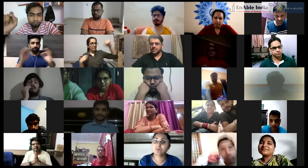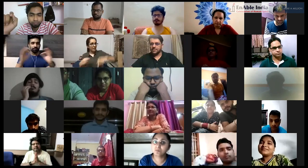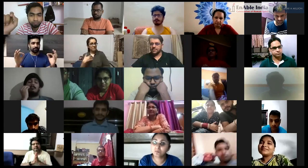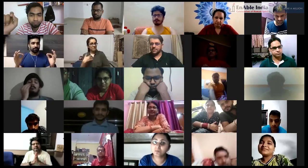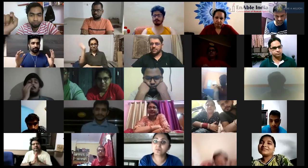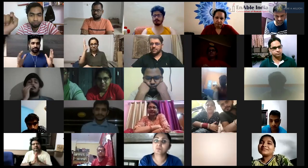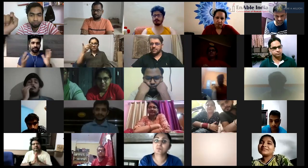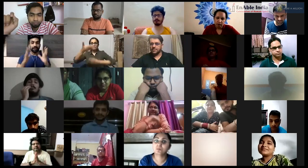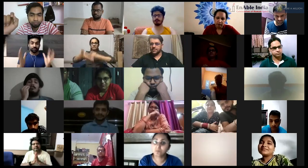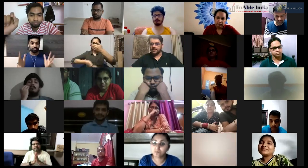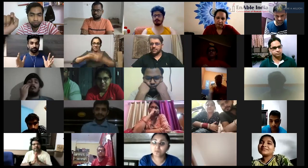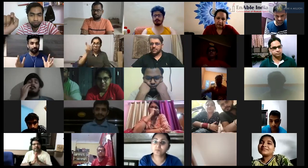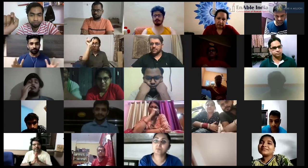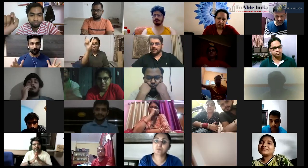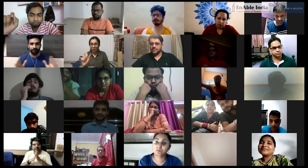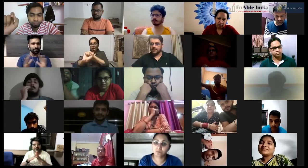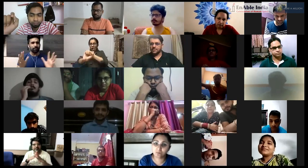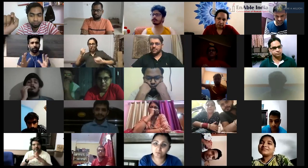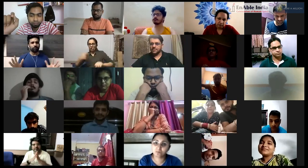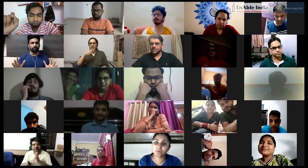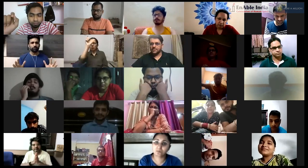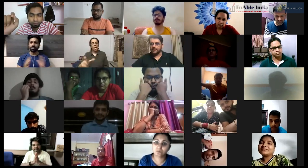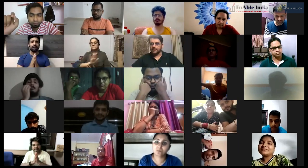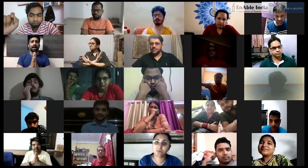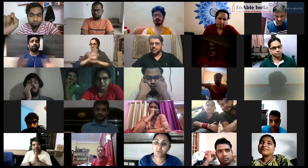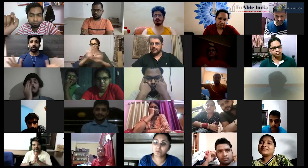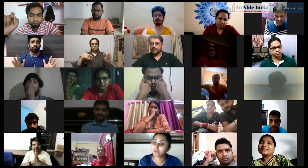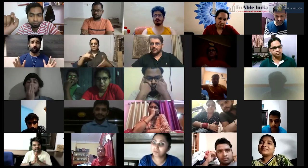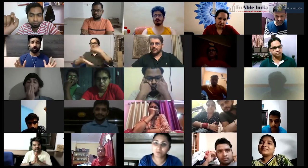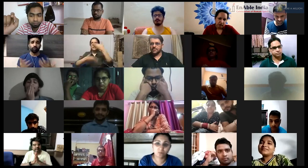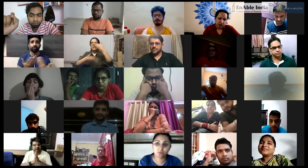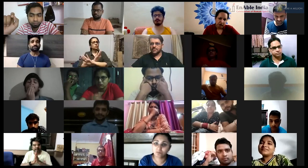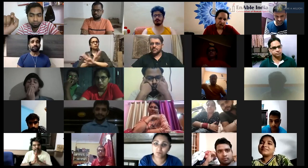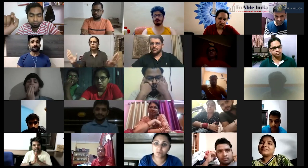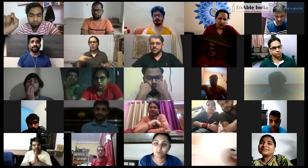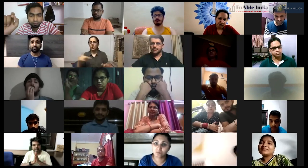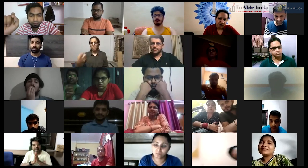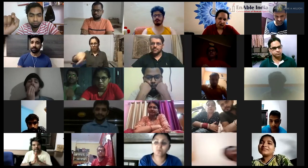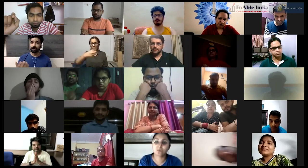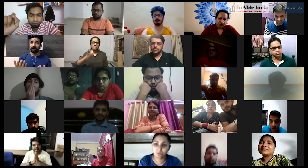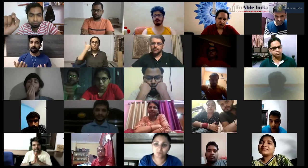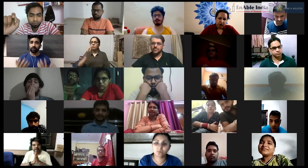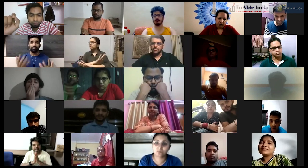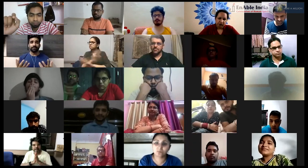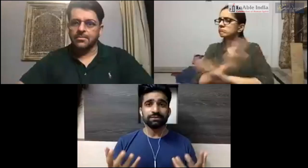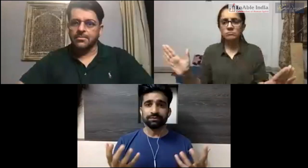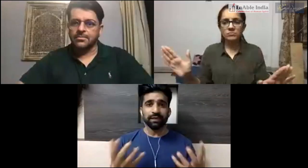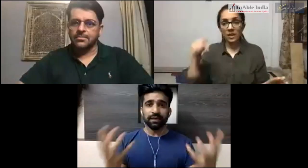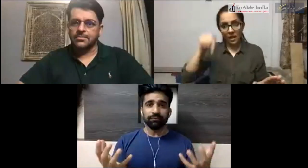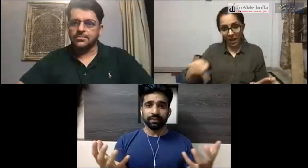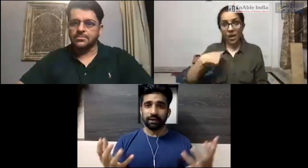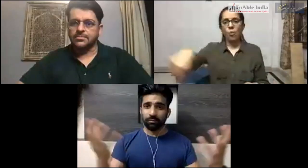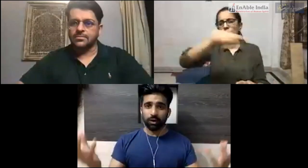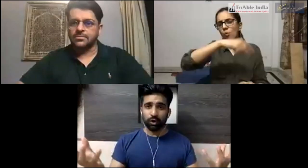all the medical terms and teach you something about mental health, I'm not going to do that. I'm not going to bore you. This is Thursday evening. Today, Friends